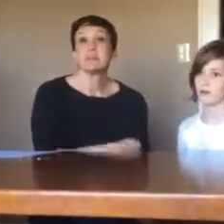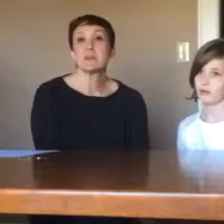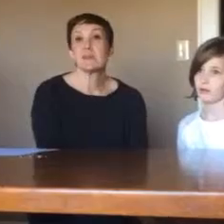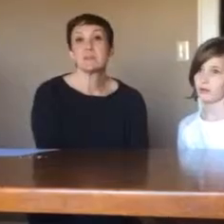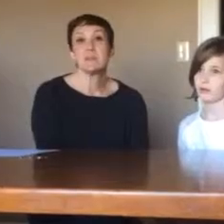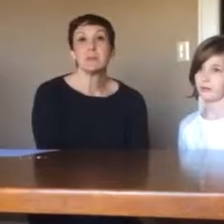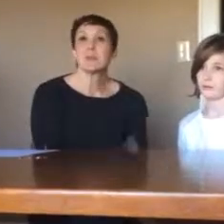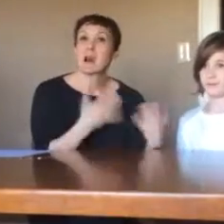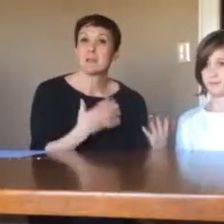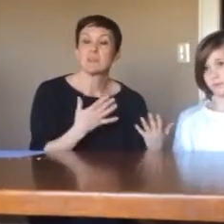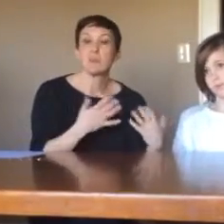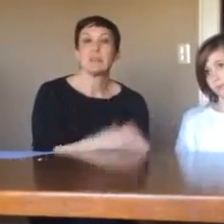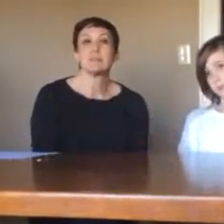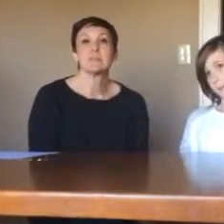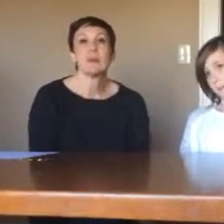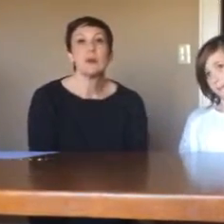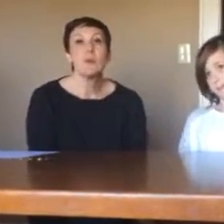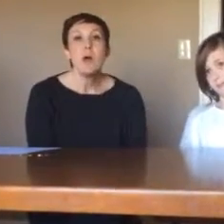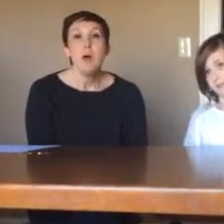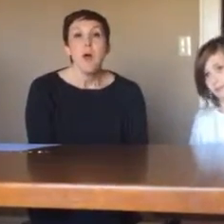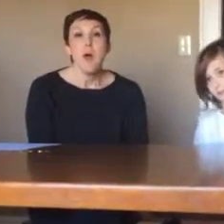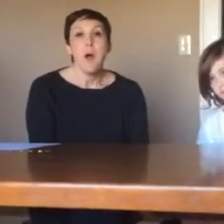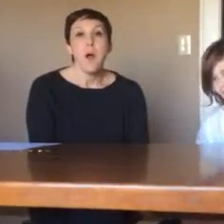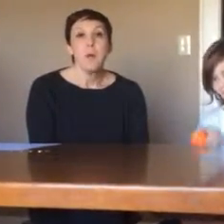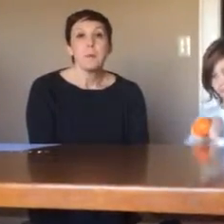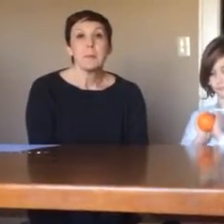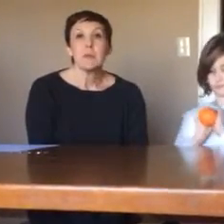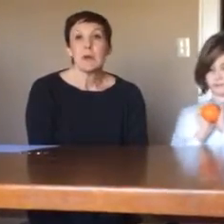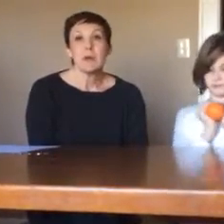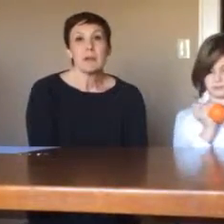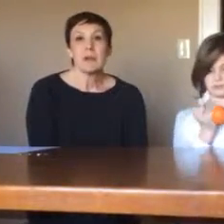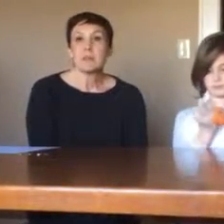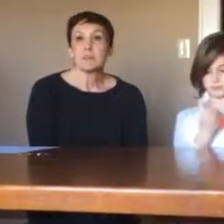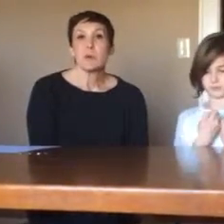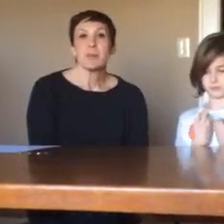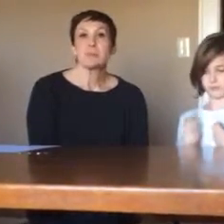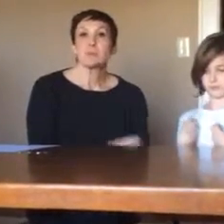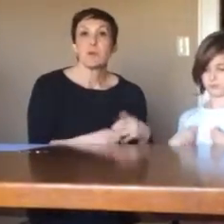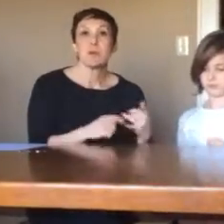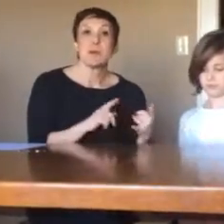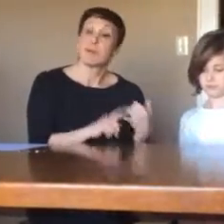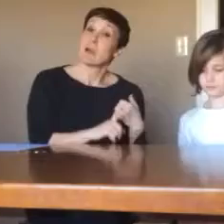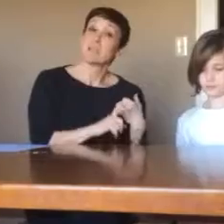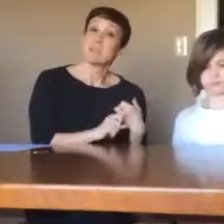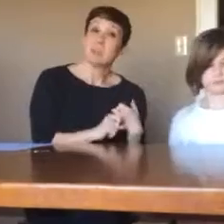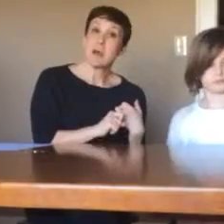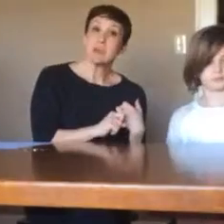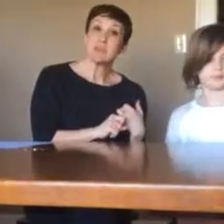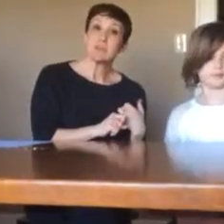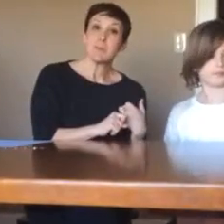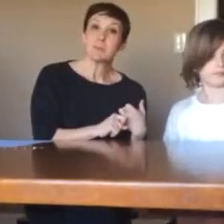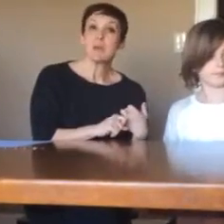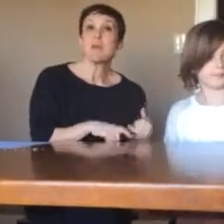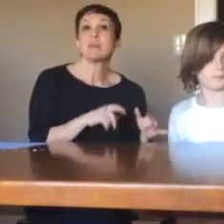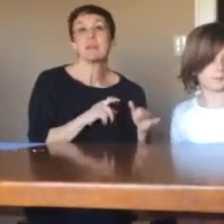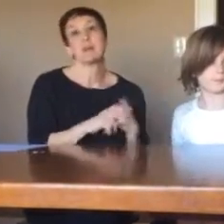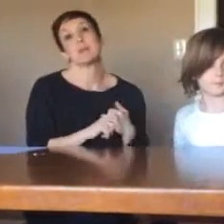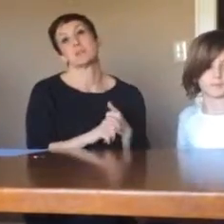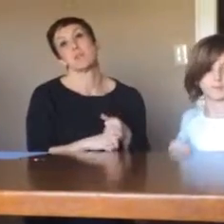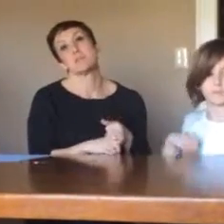is always going to be a consequence. So you want a consequence for a correct response from the child and a consequence